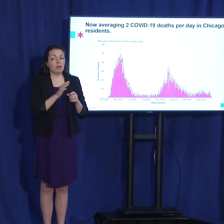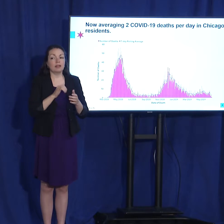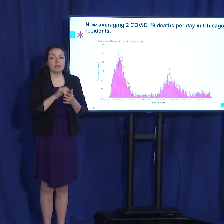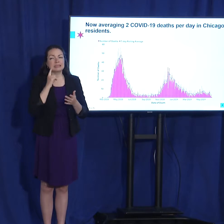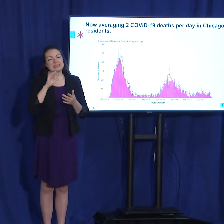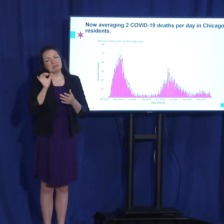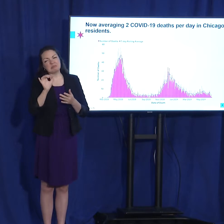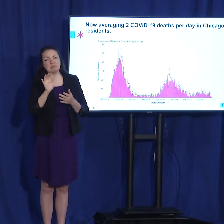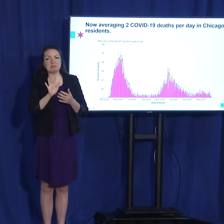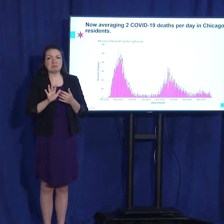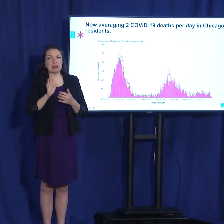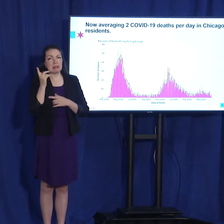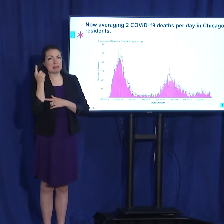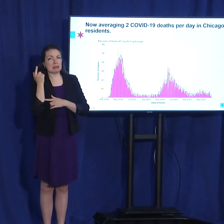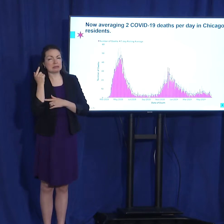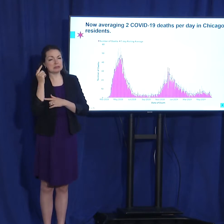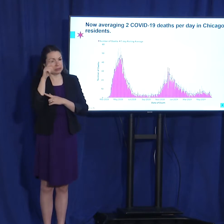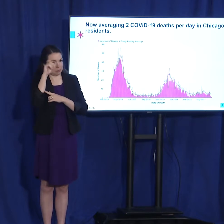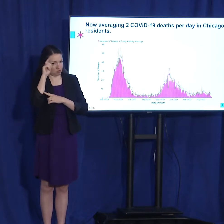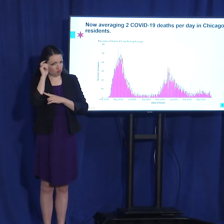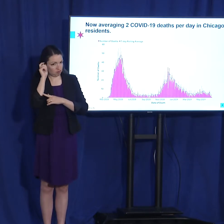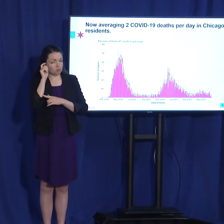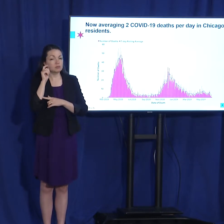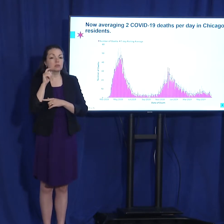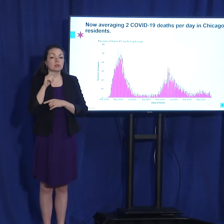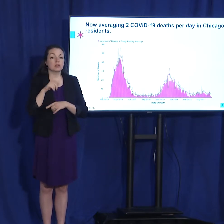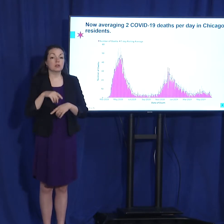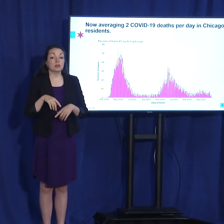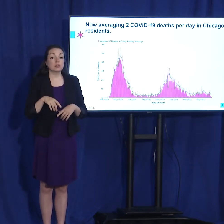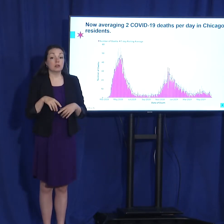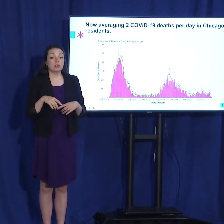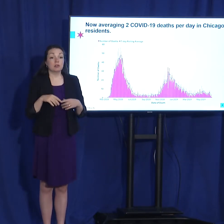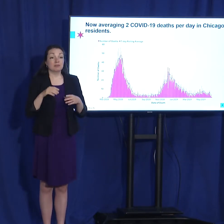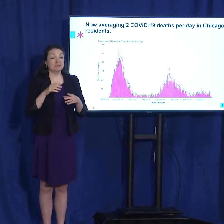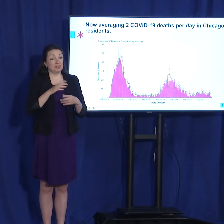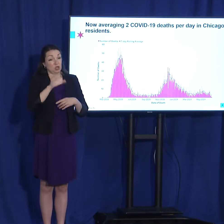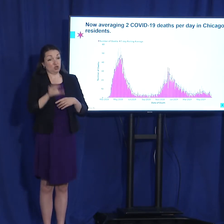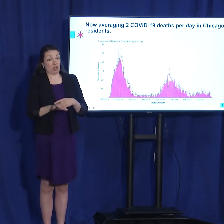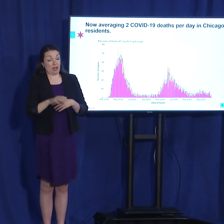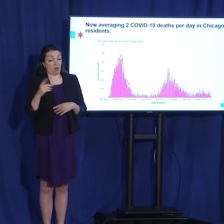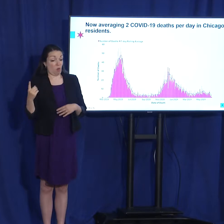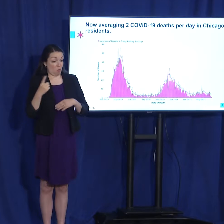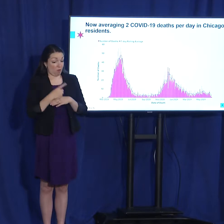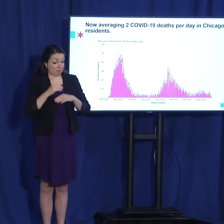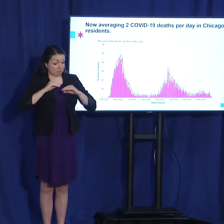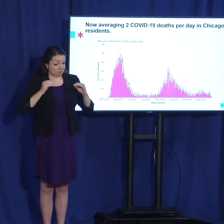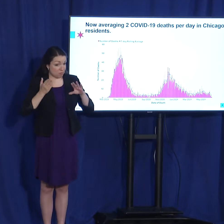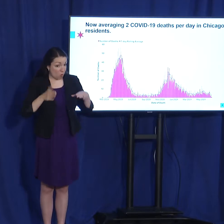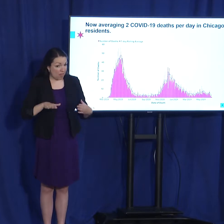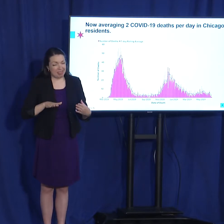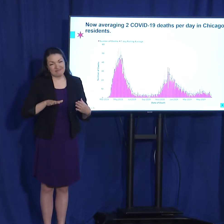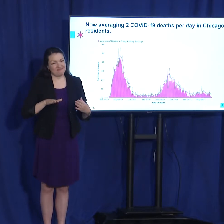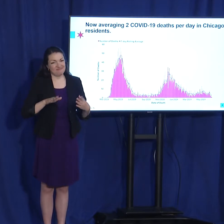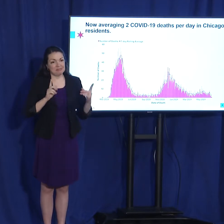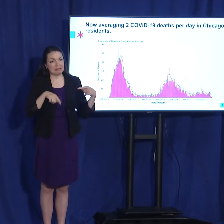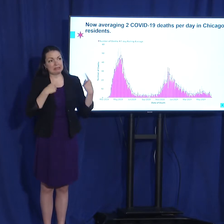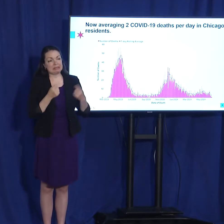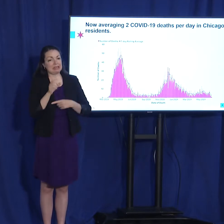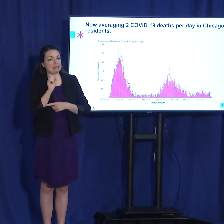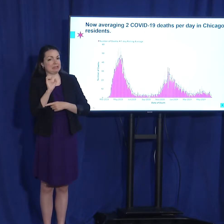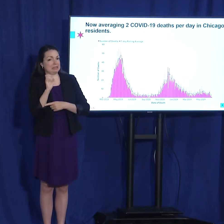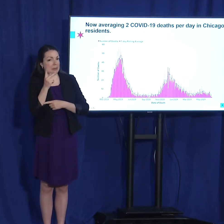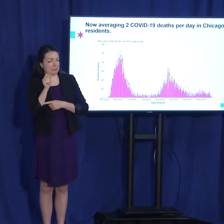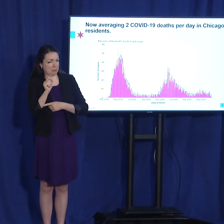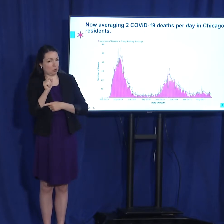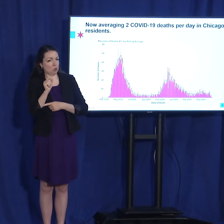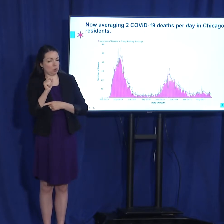similar to where we were last summer. We've not had a day in Chicago without a COVID death since last September. I